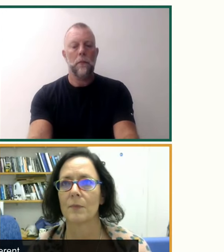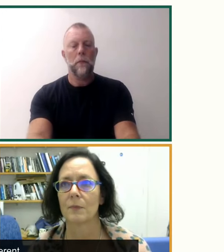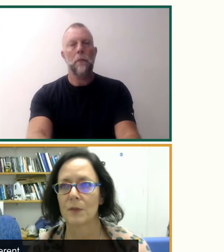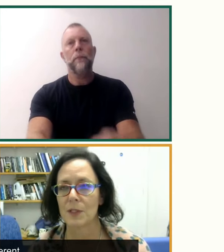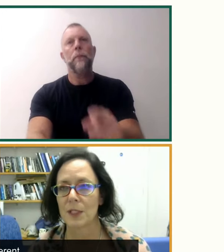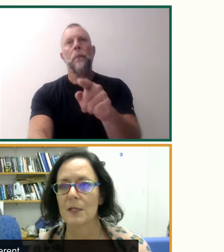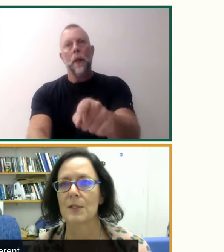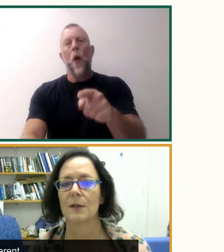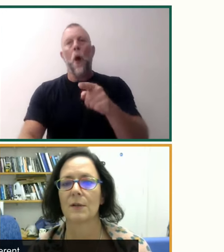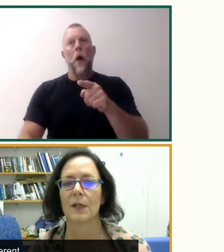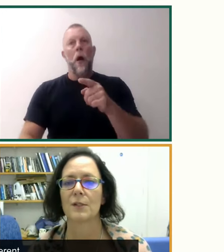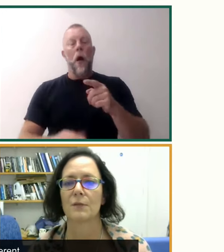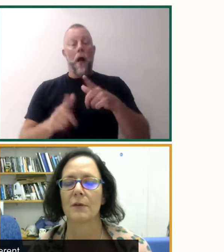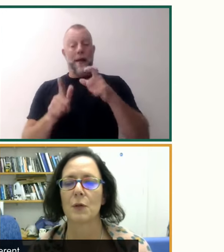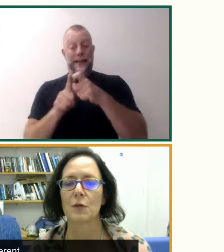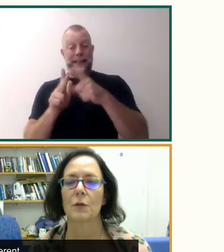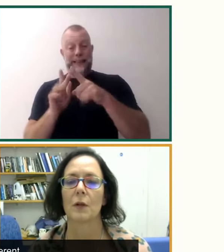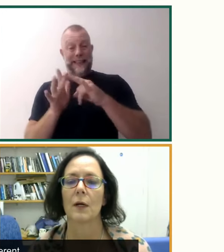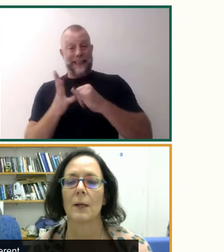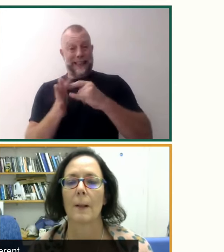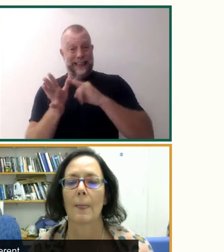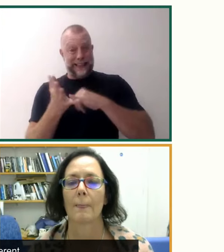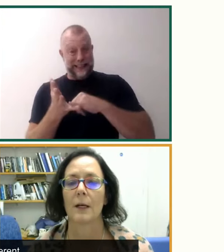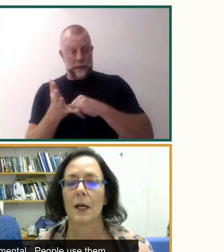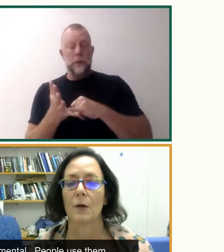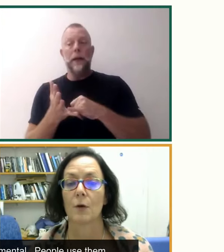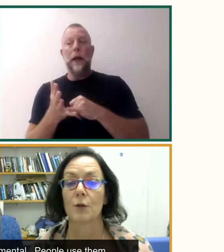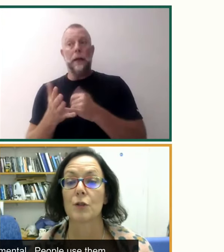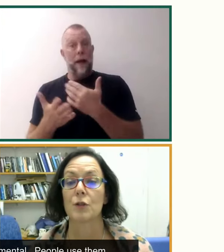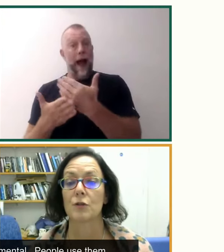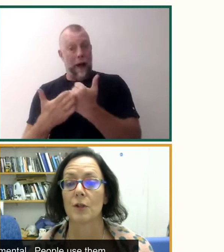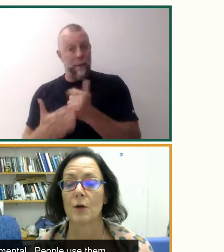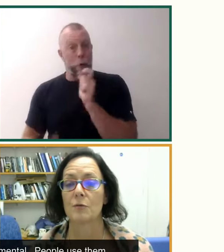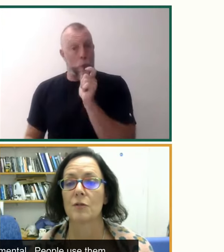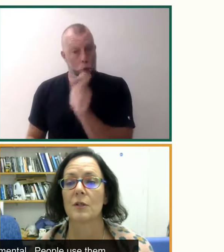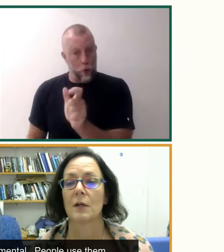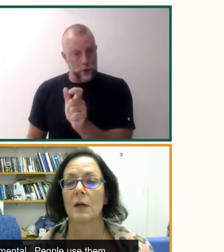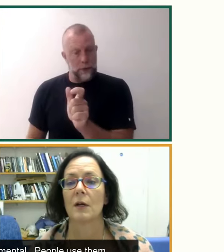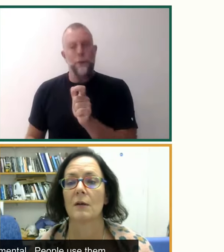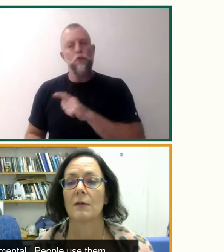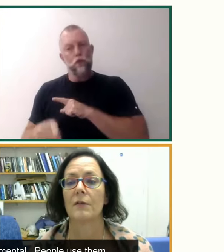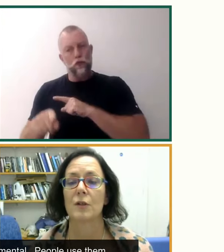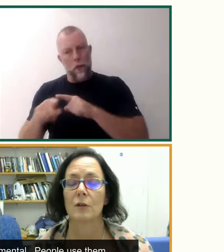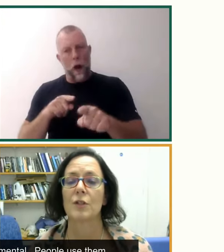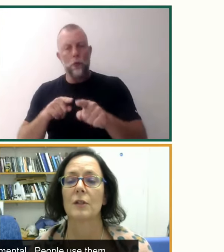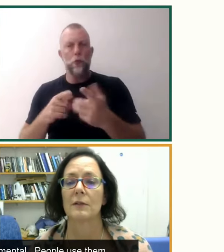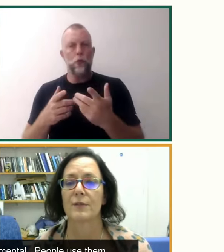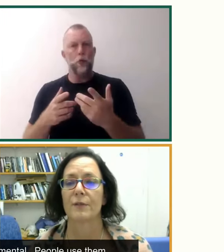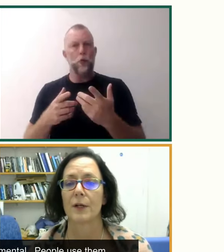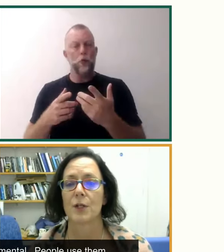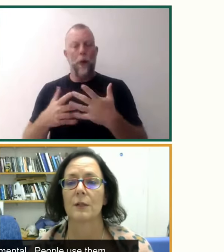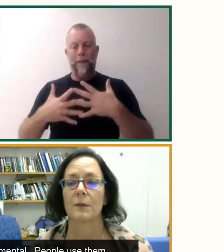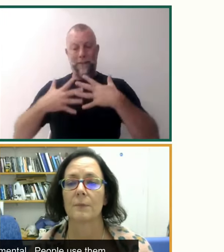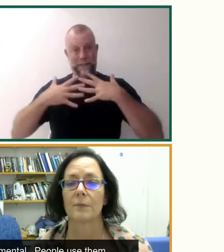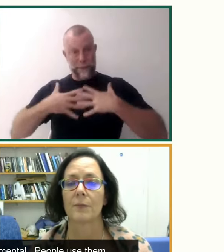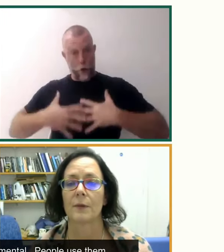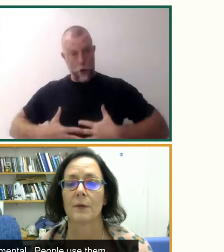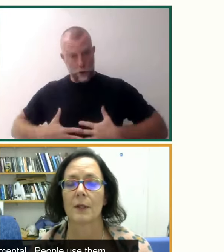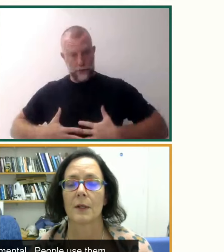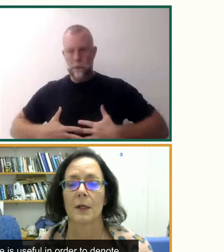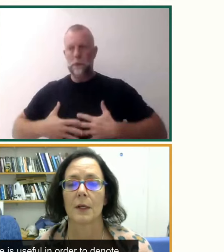term disease, I think, is very useful in order to denote physiological